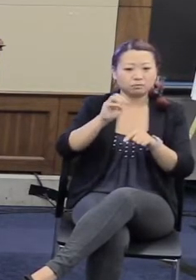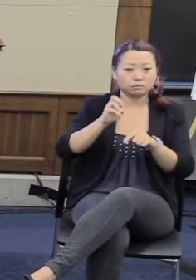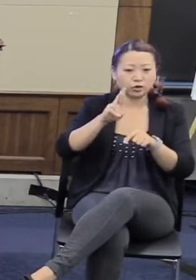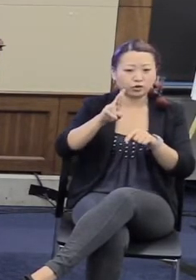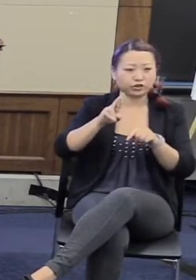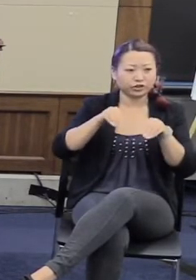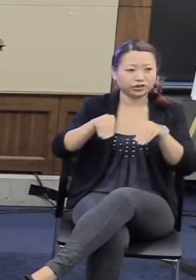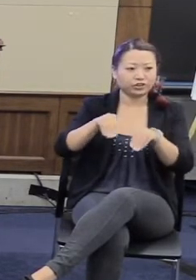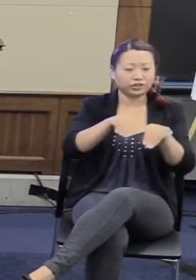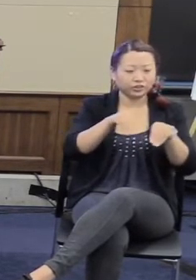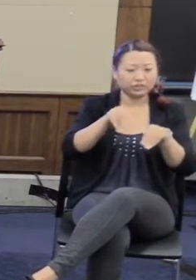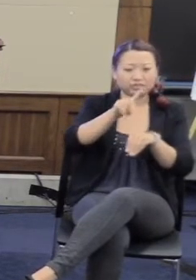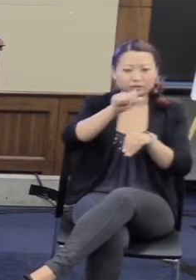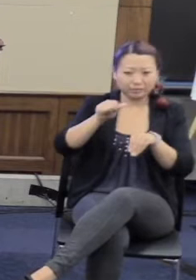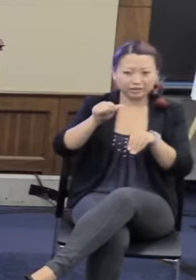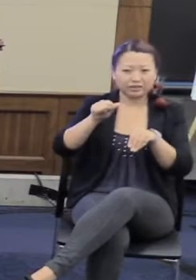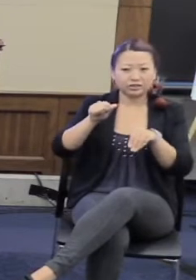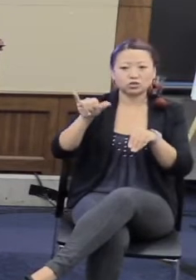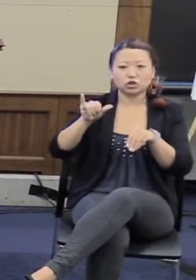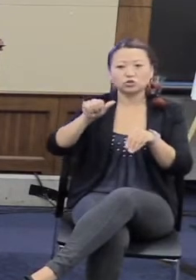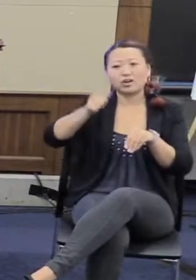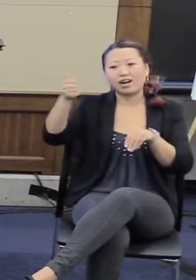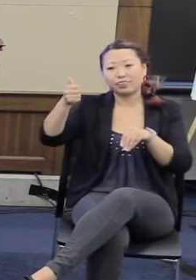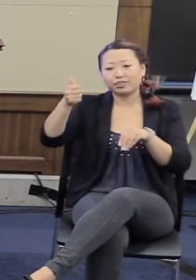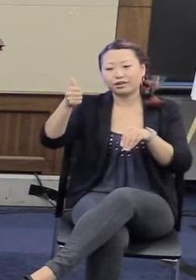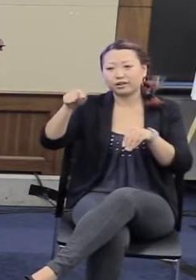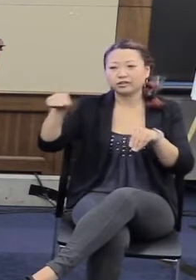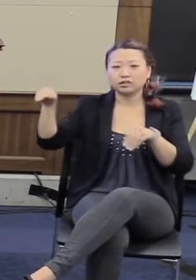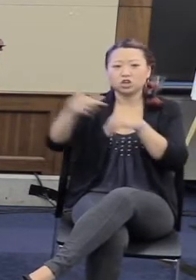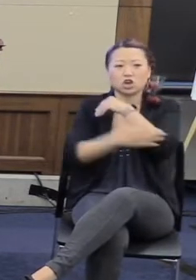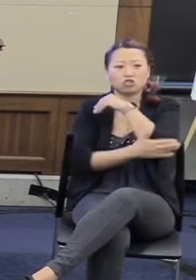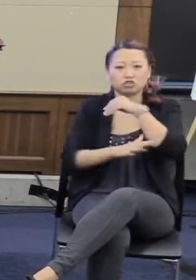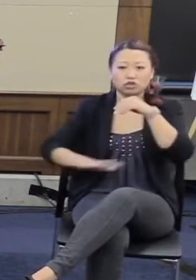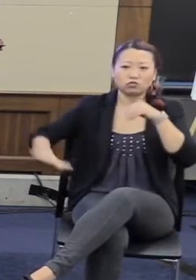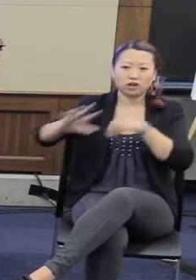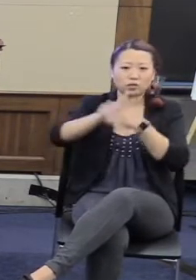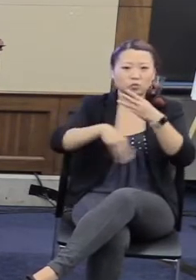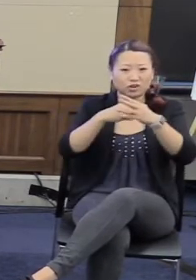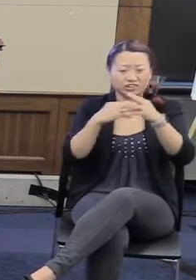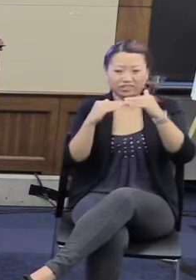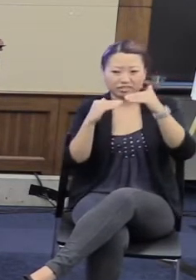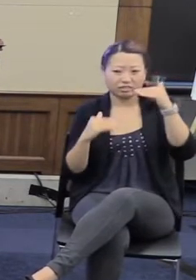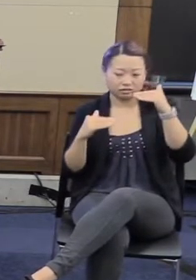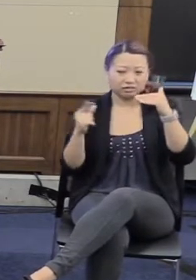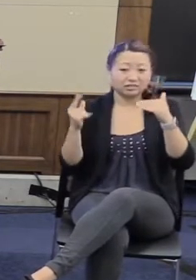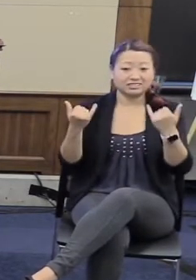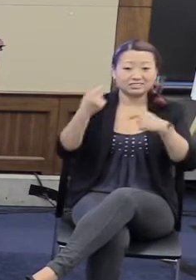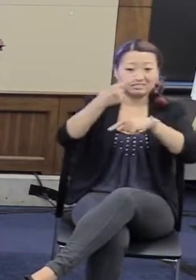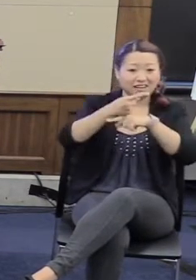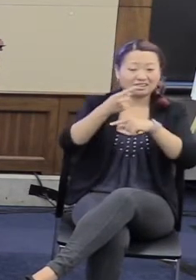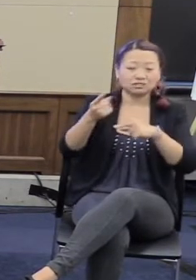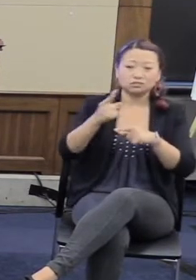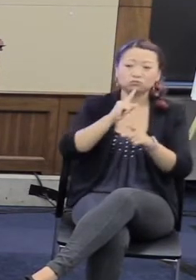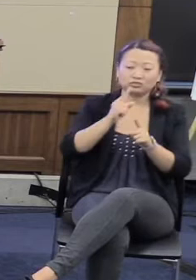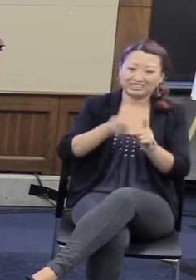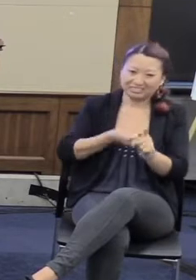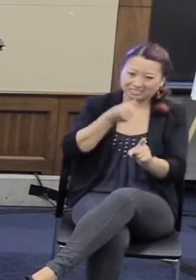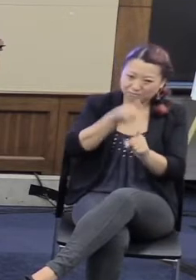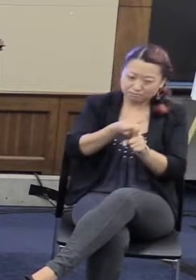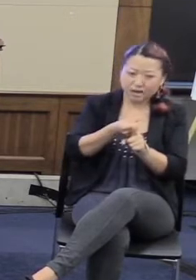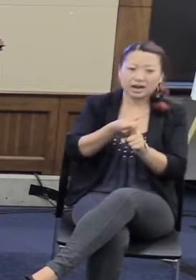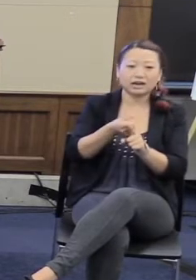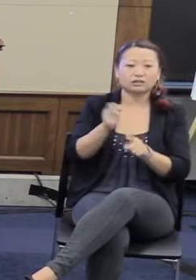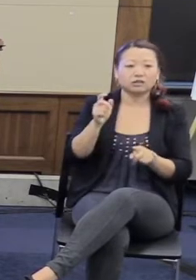of the world. To date, the Wheels of Happiness Foundation has made a dynamic impact on the lives